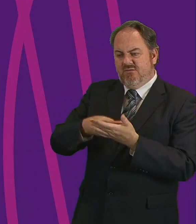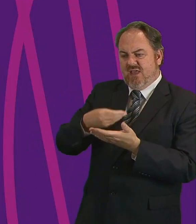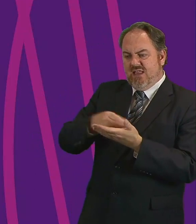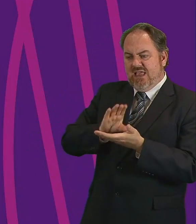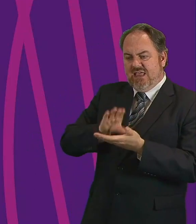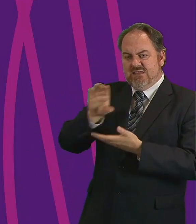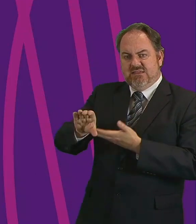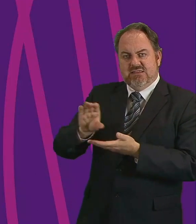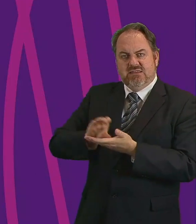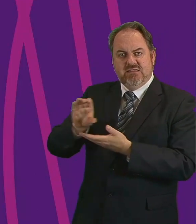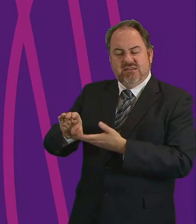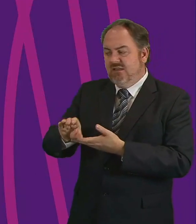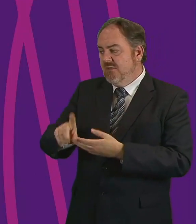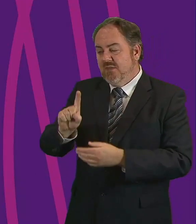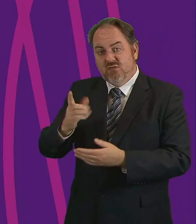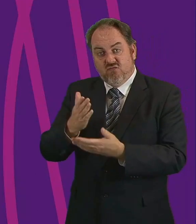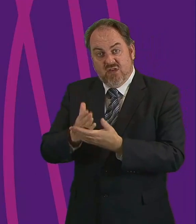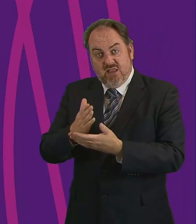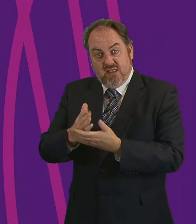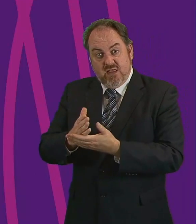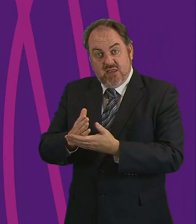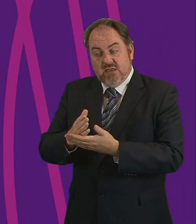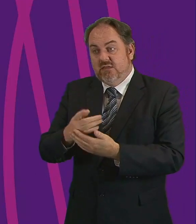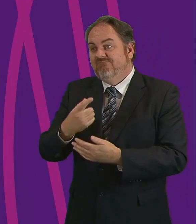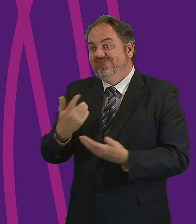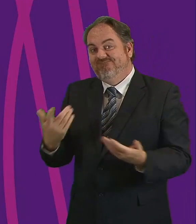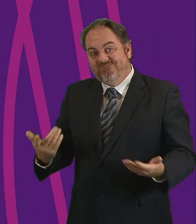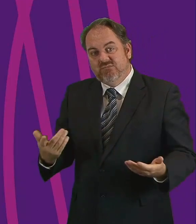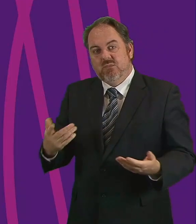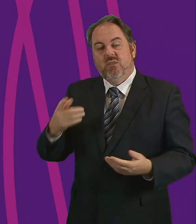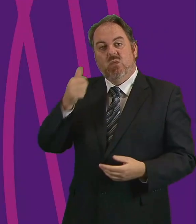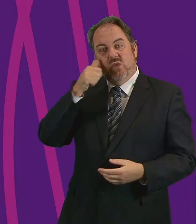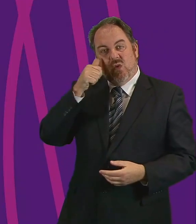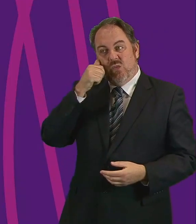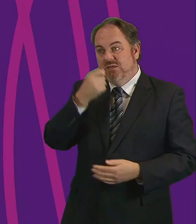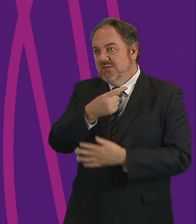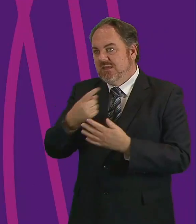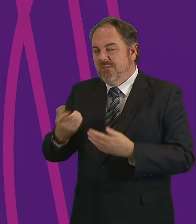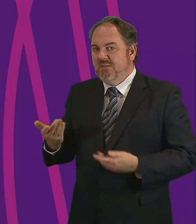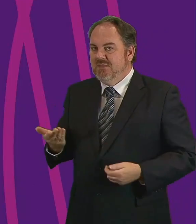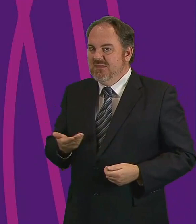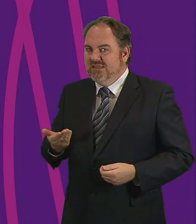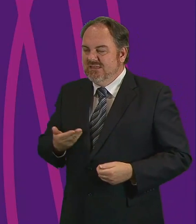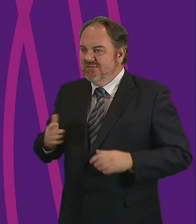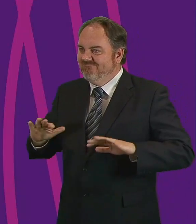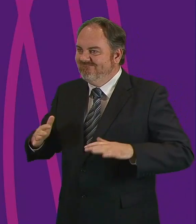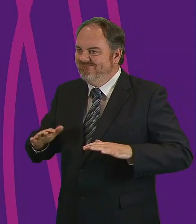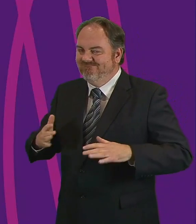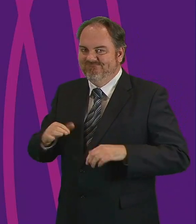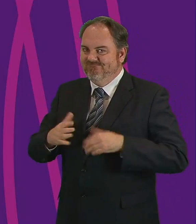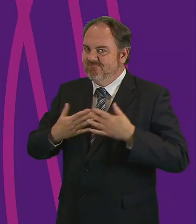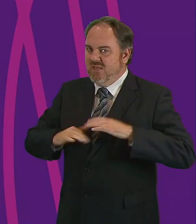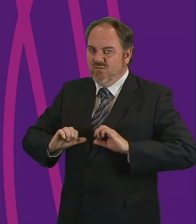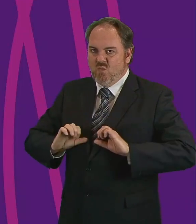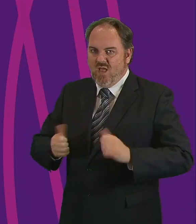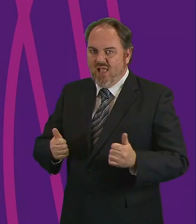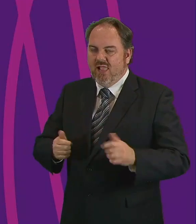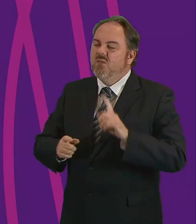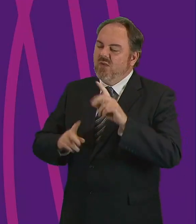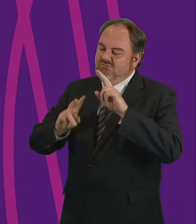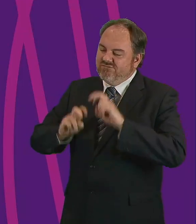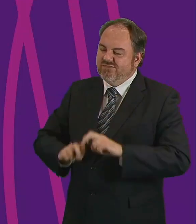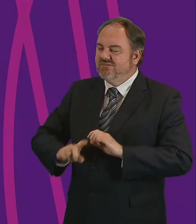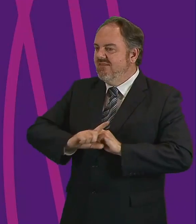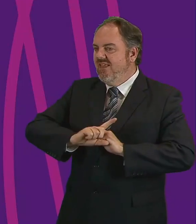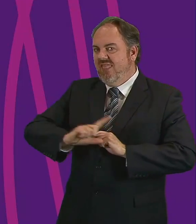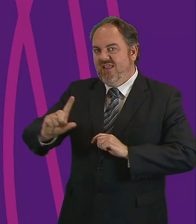sadly, the various business practices that operate, and that certainly is a discussion for another day. But, Presiding Officer, there are a number of facts that